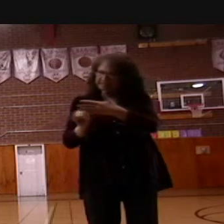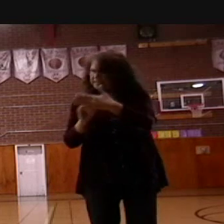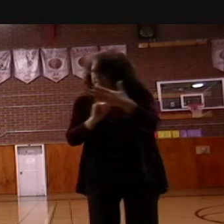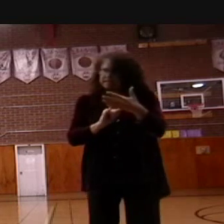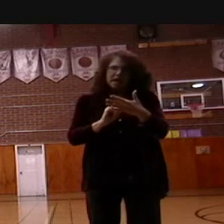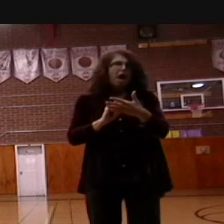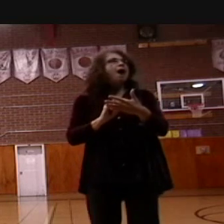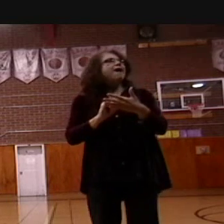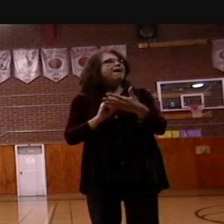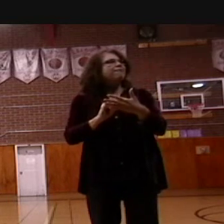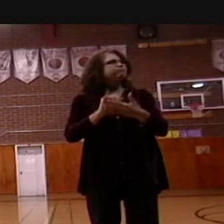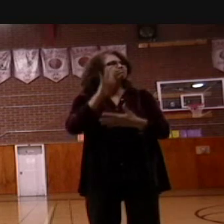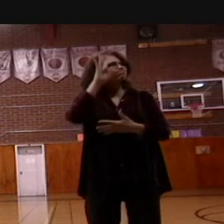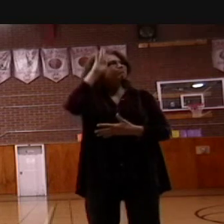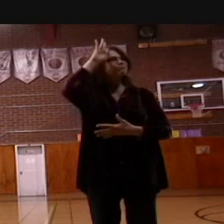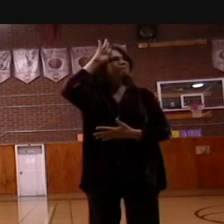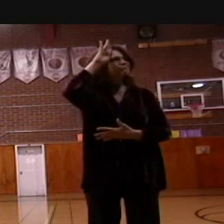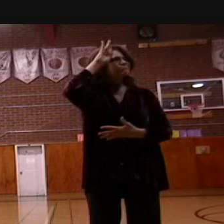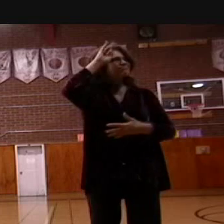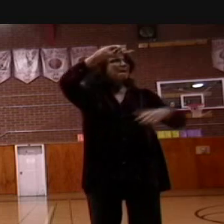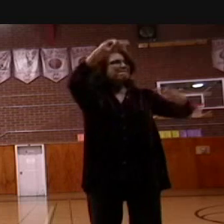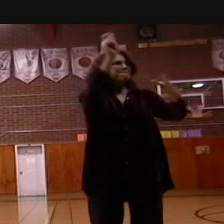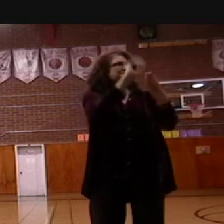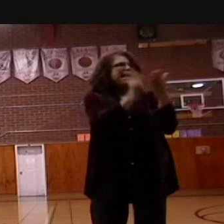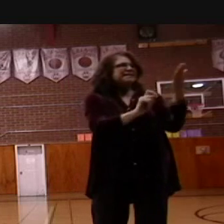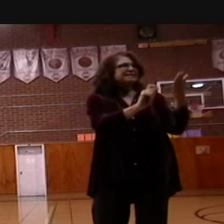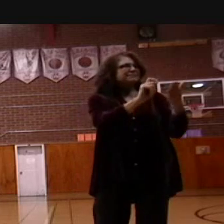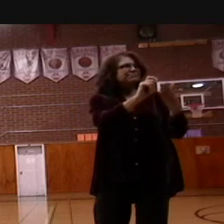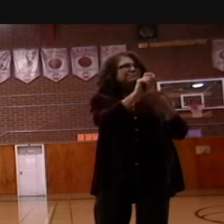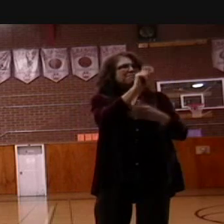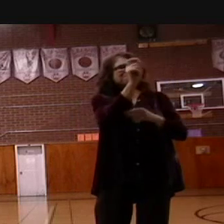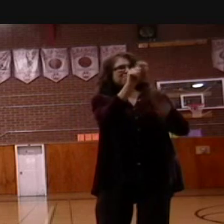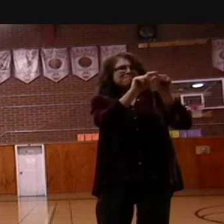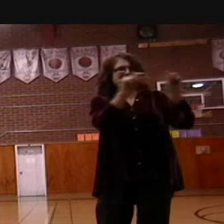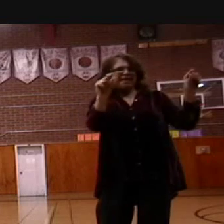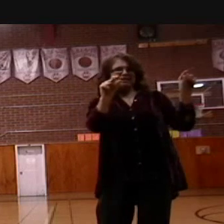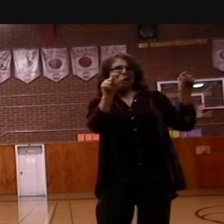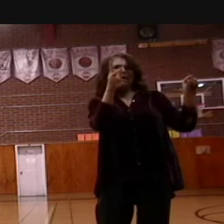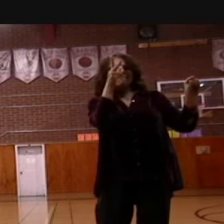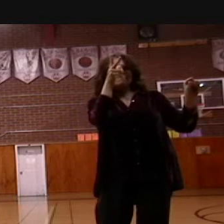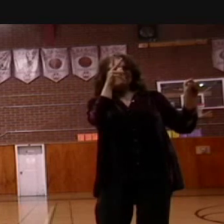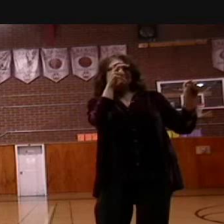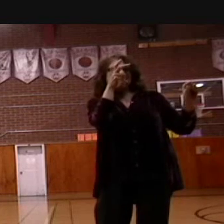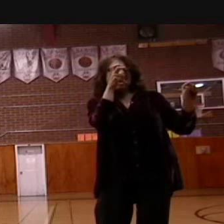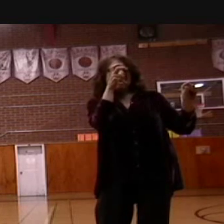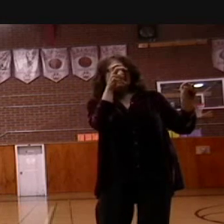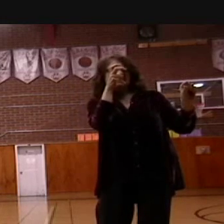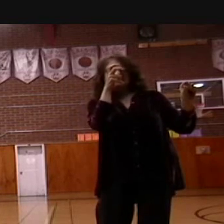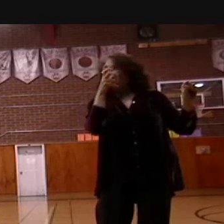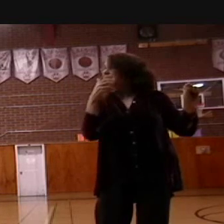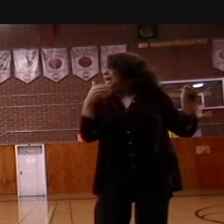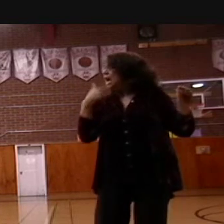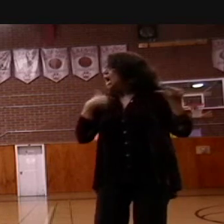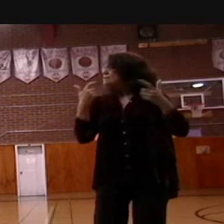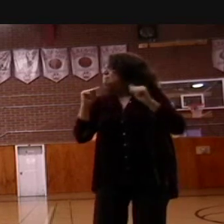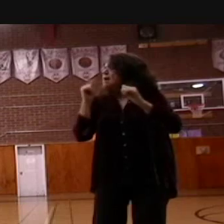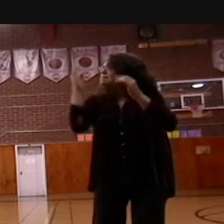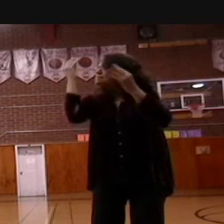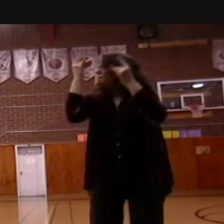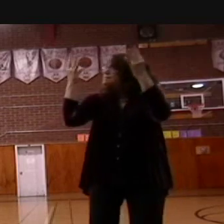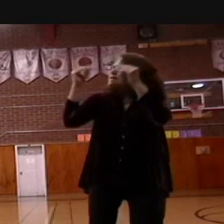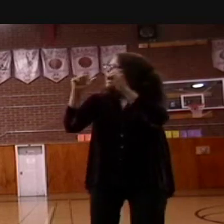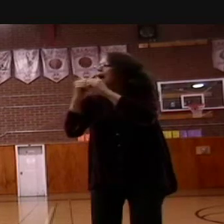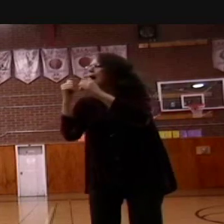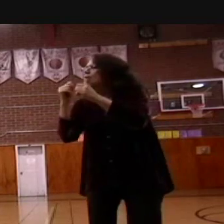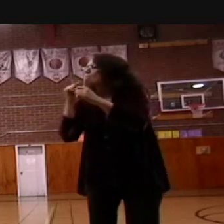knew that a pencil topper wasn't that original. So I tried to think of ways to make it as creative and unique as possible. With $10